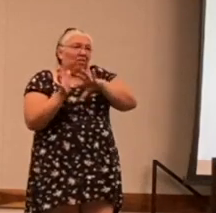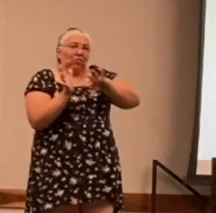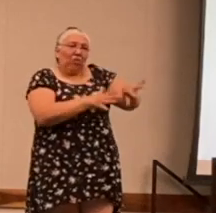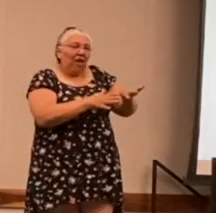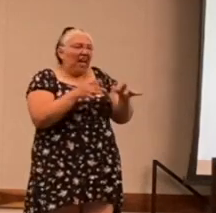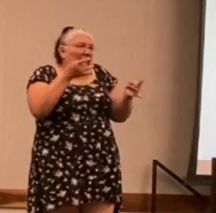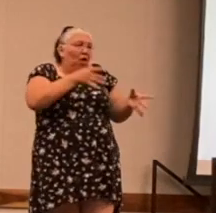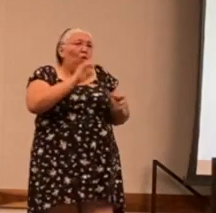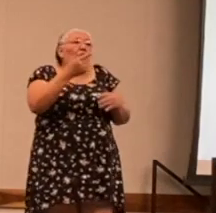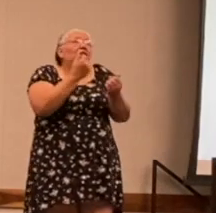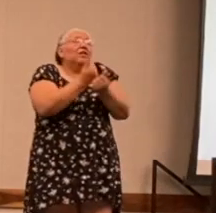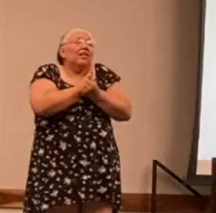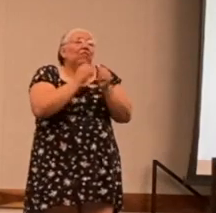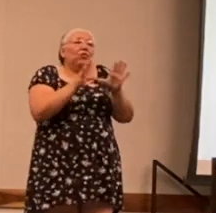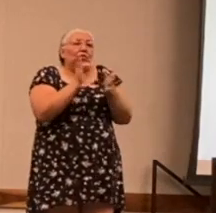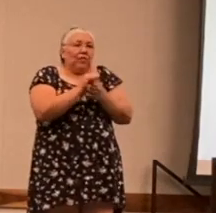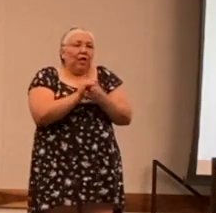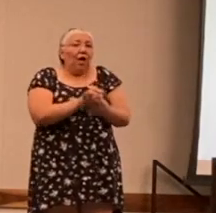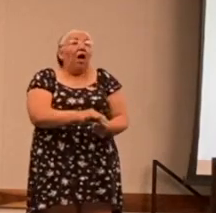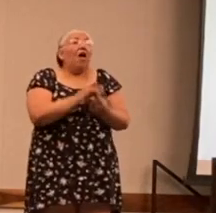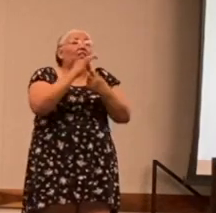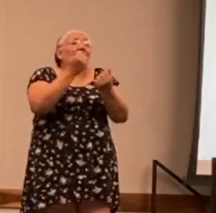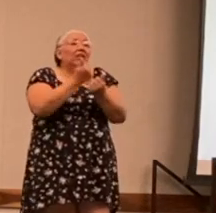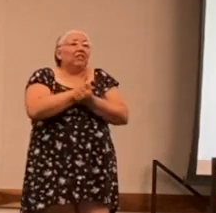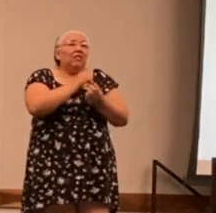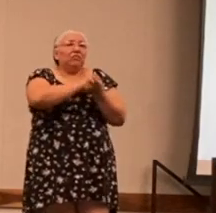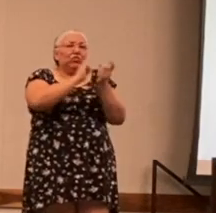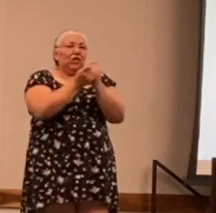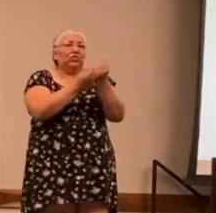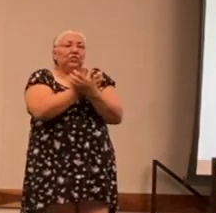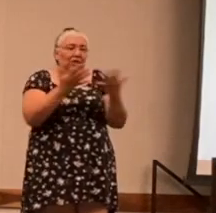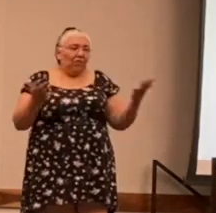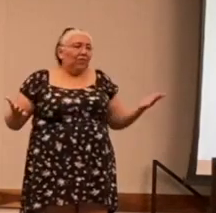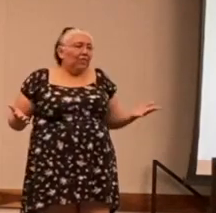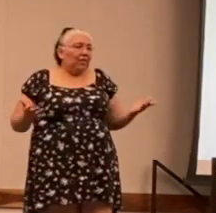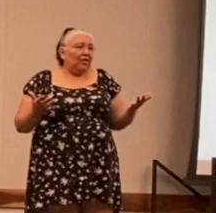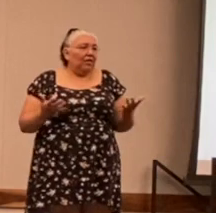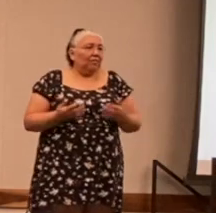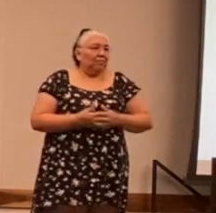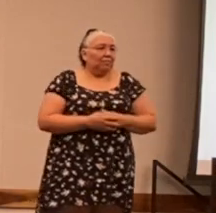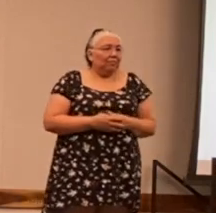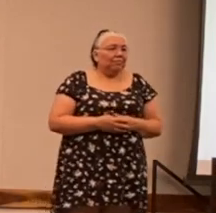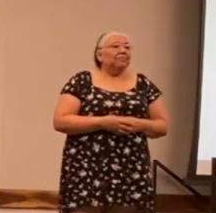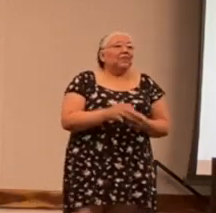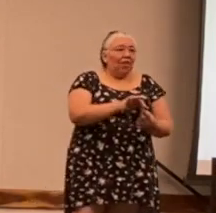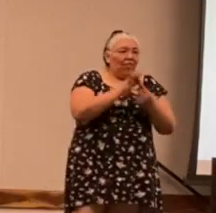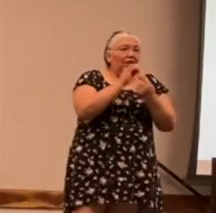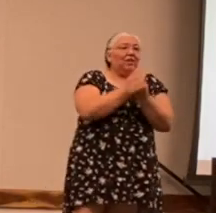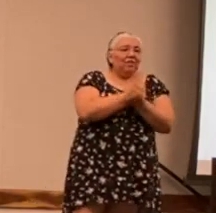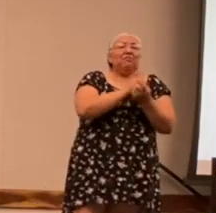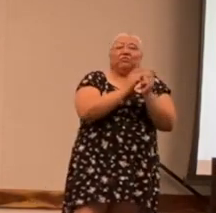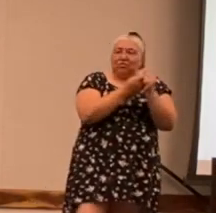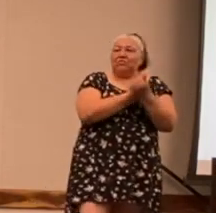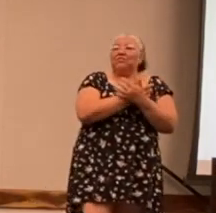do that. Say, authentic love changes everything. Authentic love changes everything.